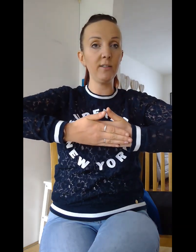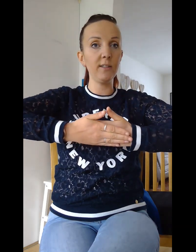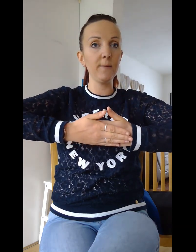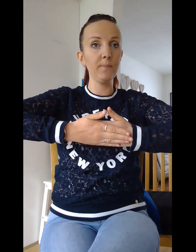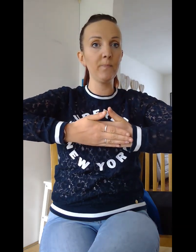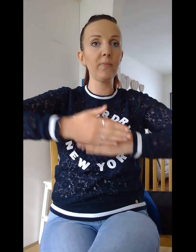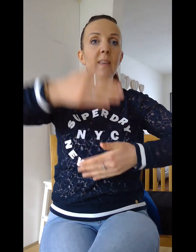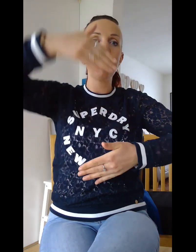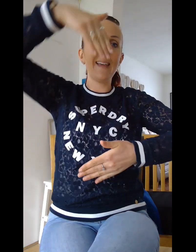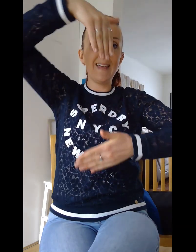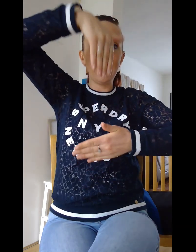darkness